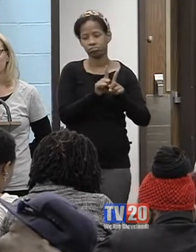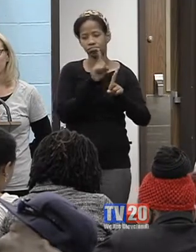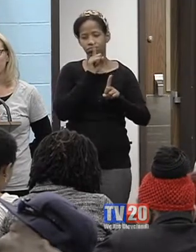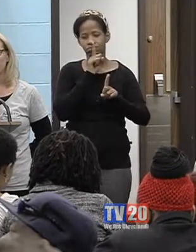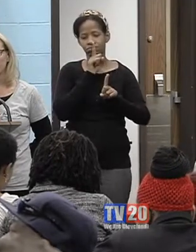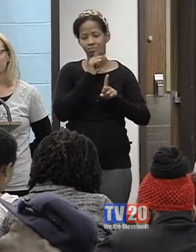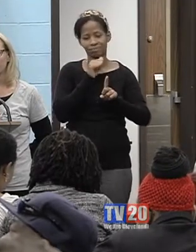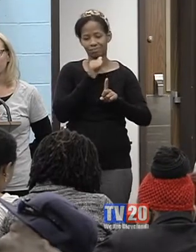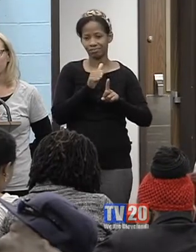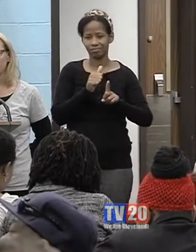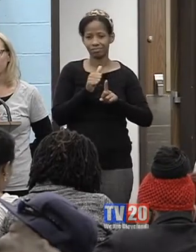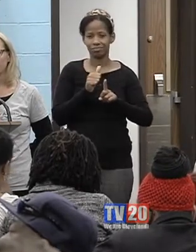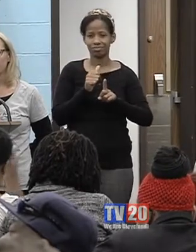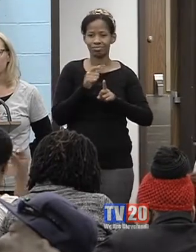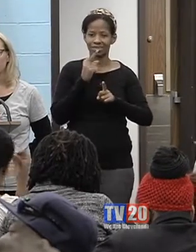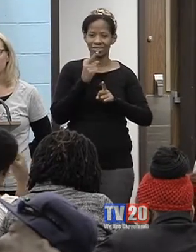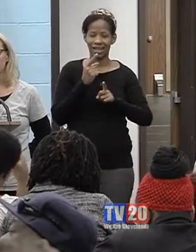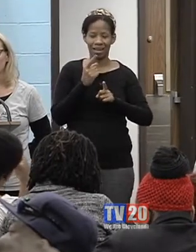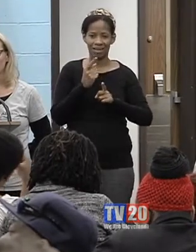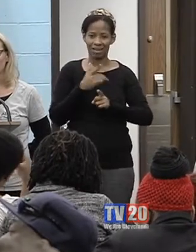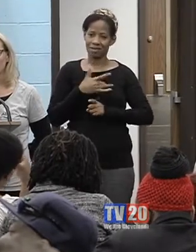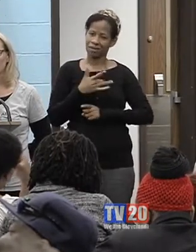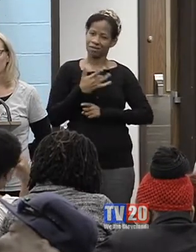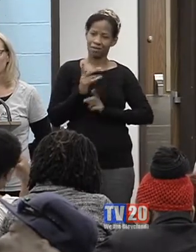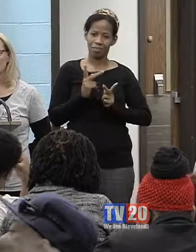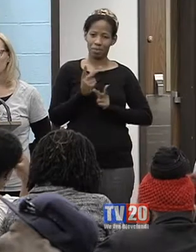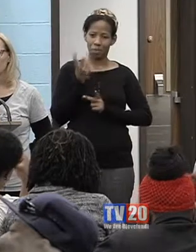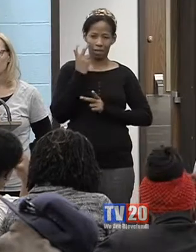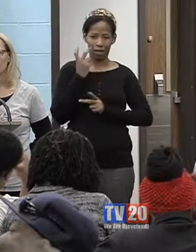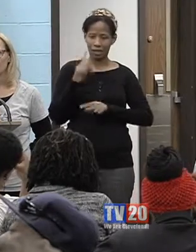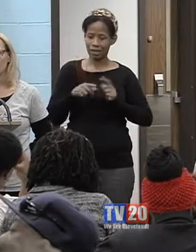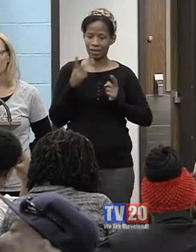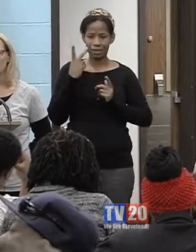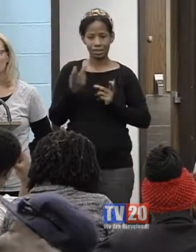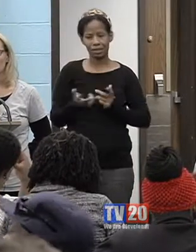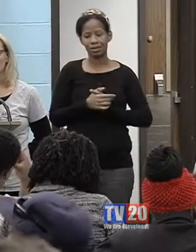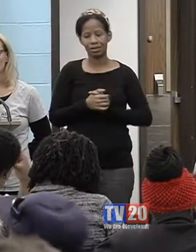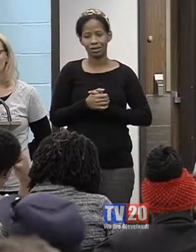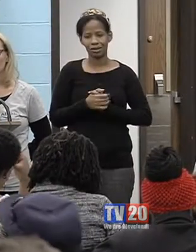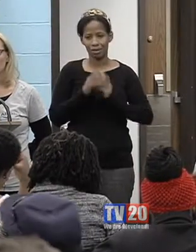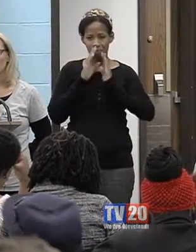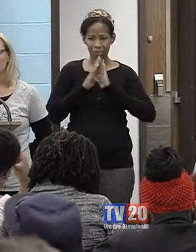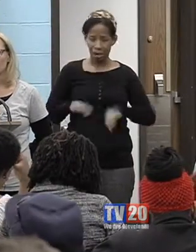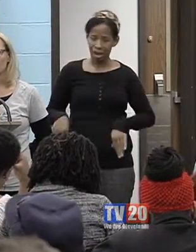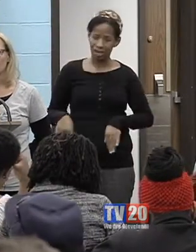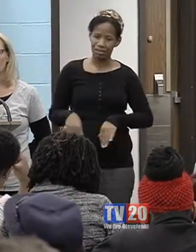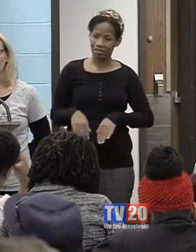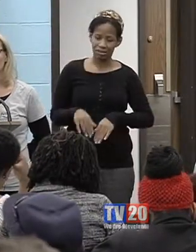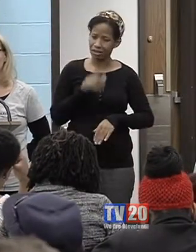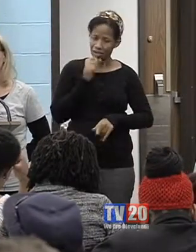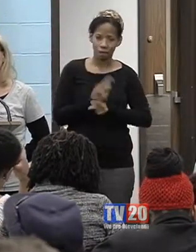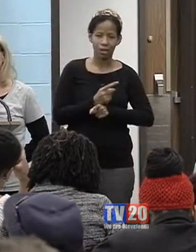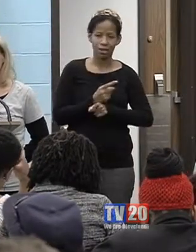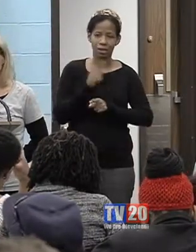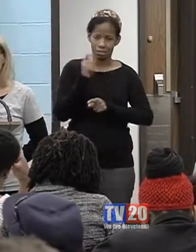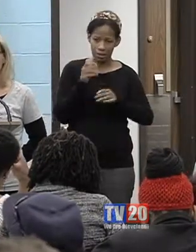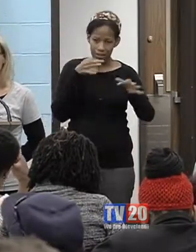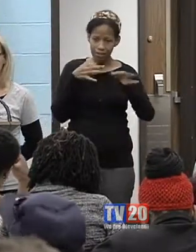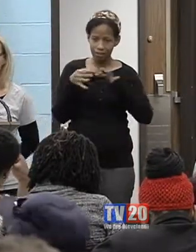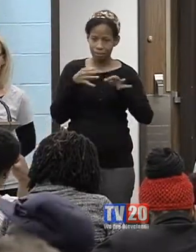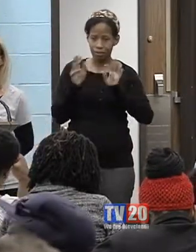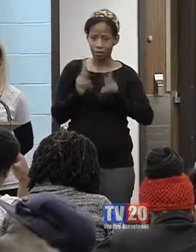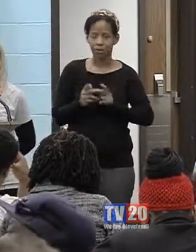they didn't do anything. You're opening up a world that people may not see, past 10 feet, past 2 feet, whatever it is.